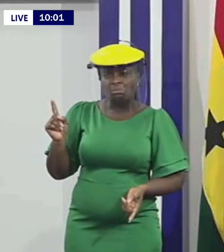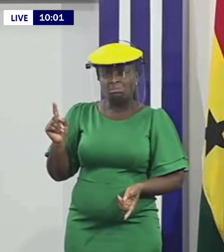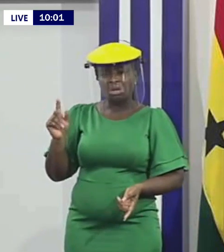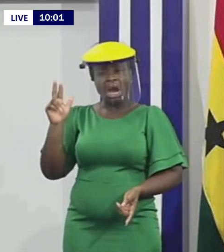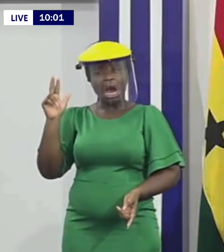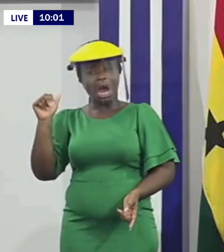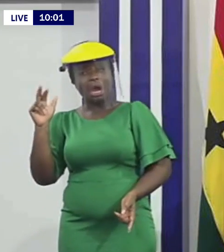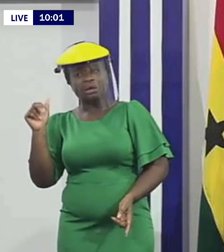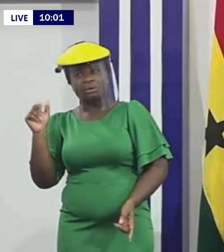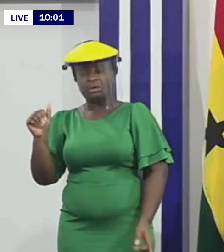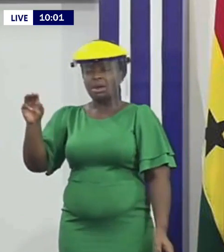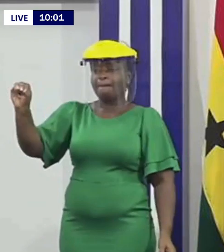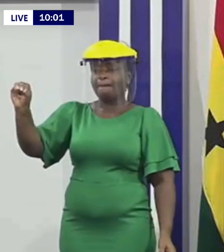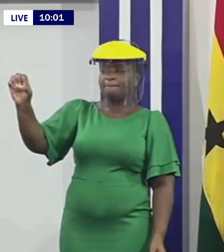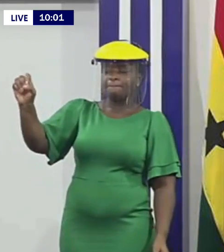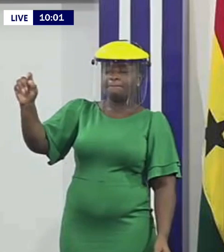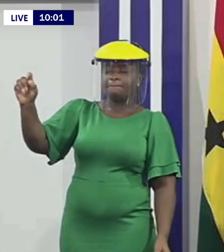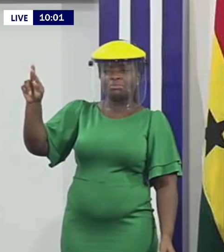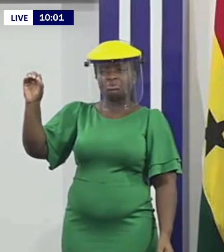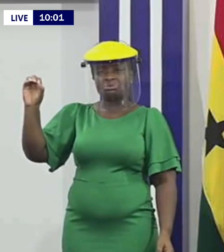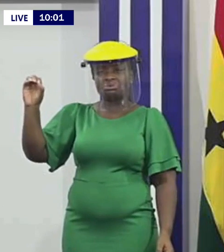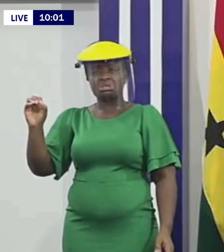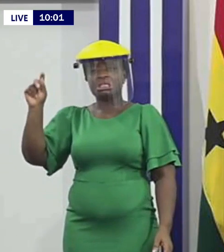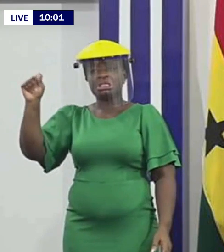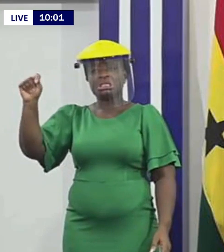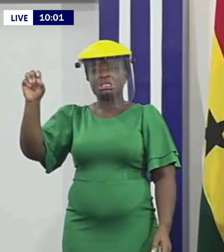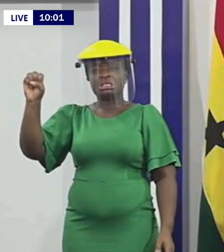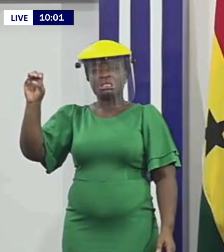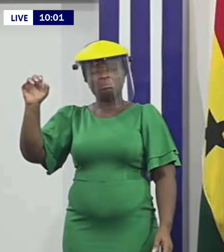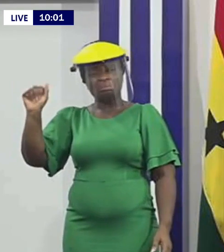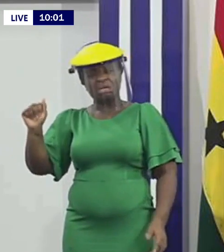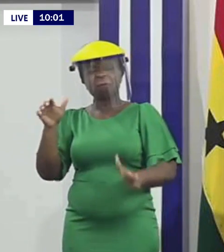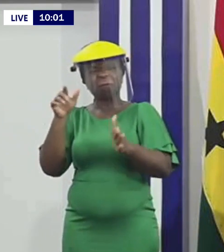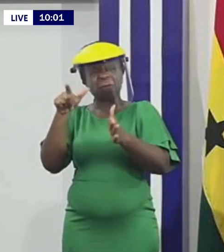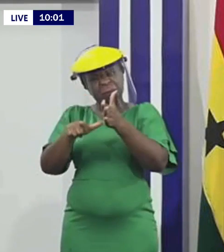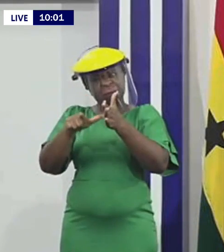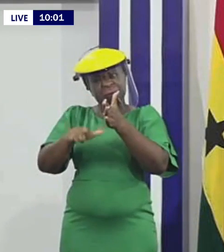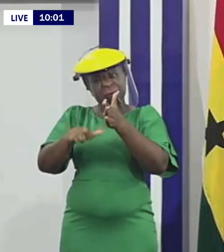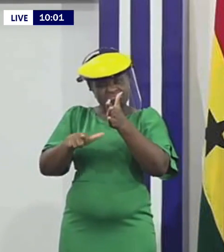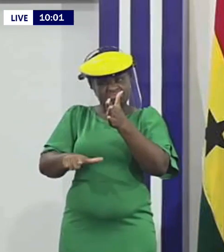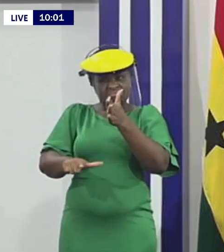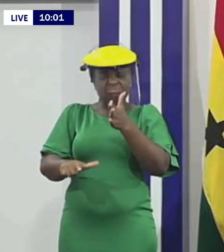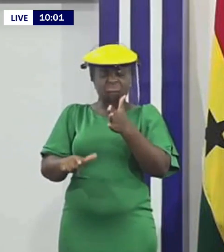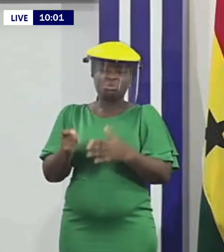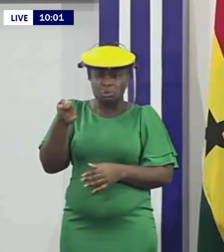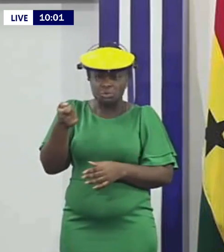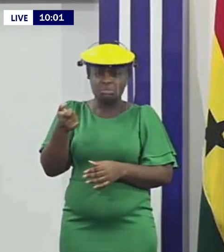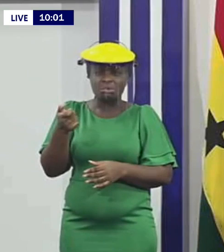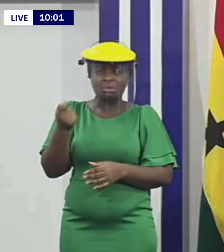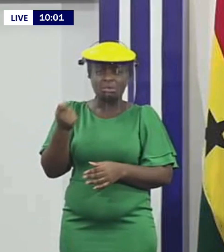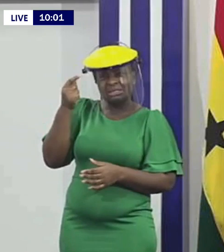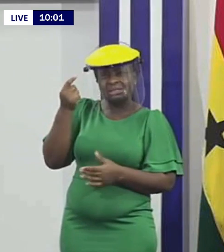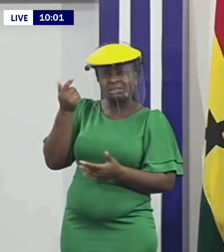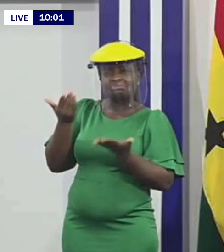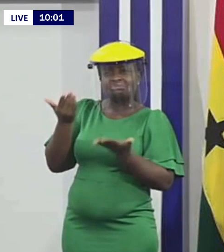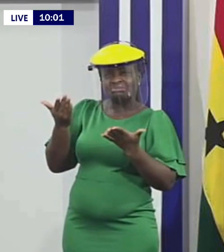Accra metropolis, a bit of Tema, Ashama, even Tema is showing some decline. But because this figure is showing cumulative figure, you think that